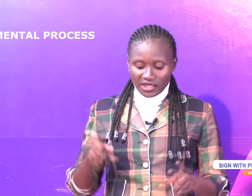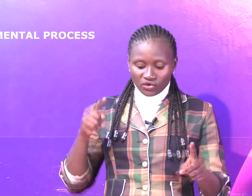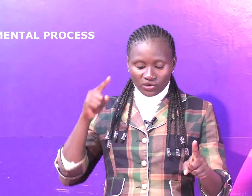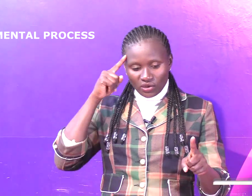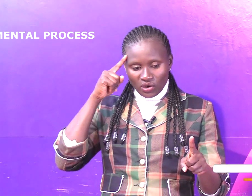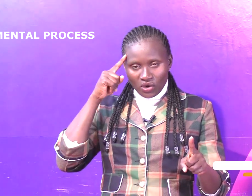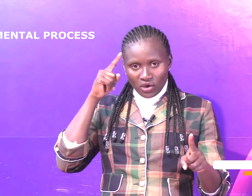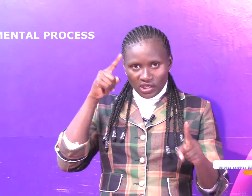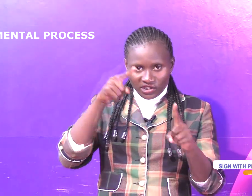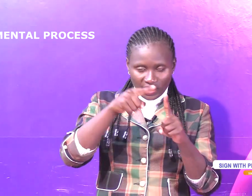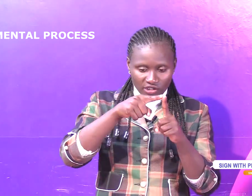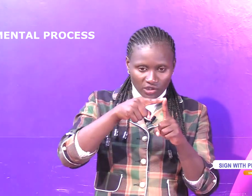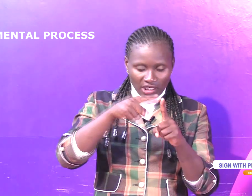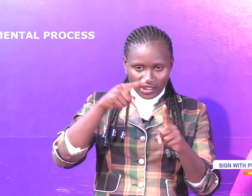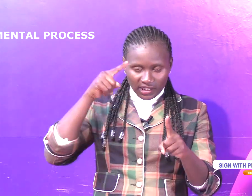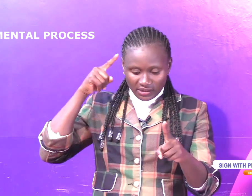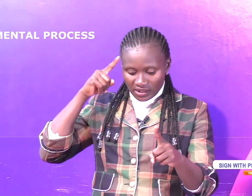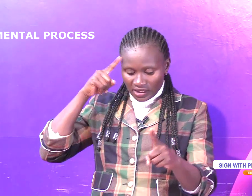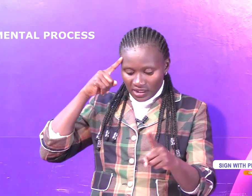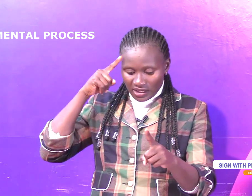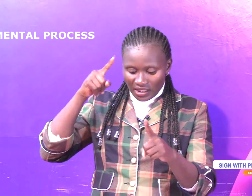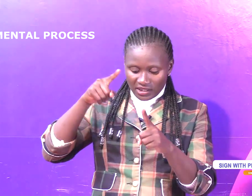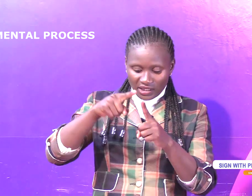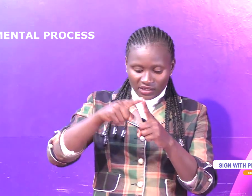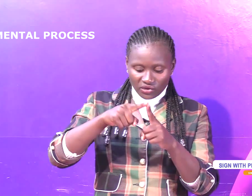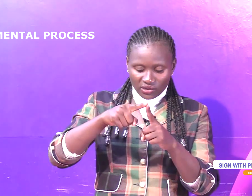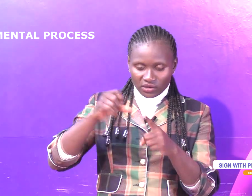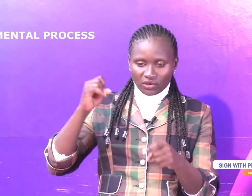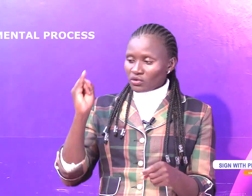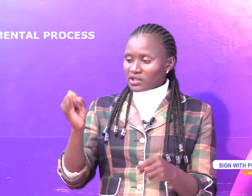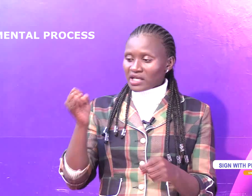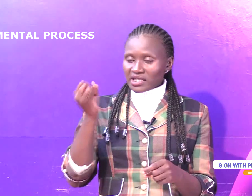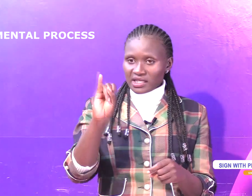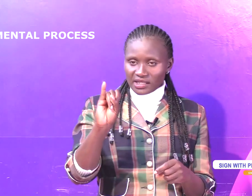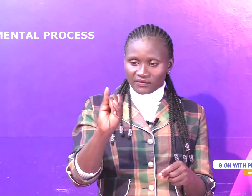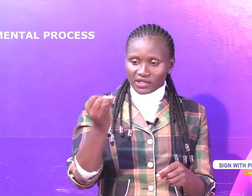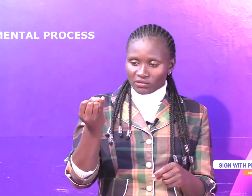So intention, like this, intention. So using an index finger, small finger,